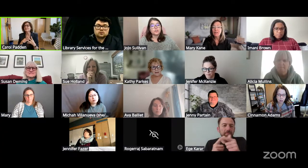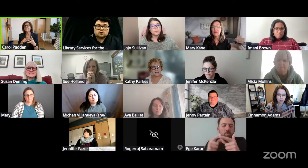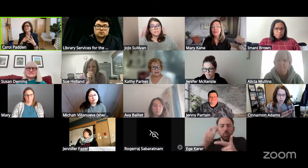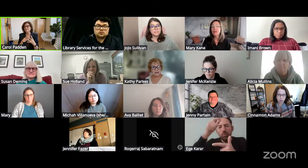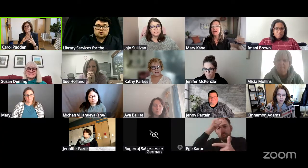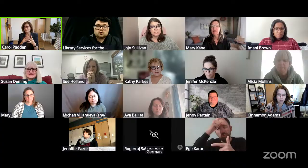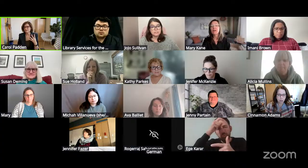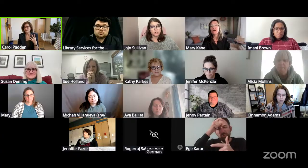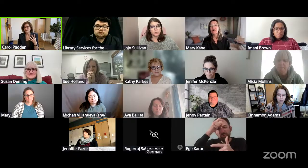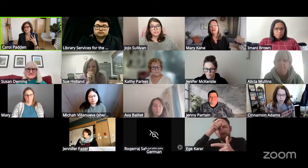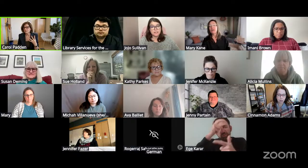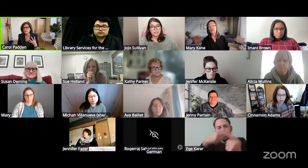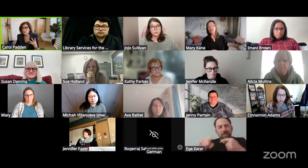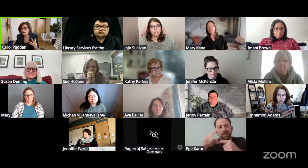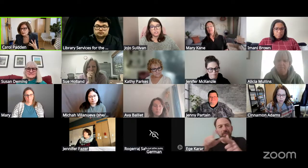German, German sign language,